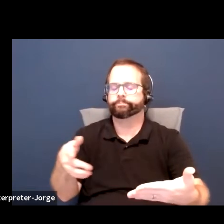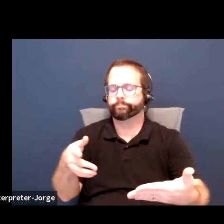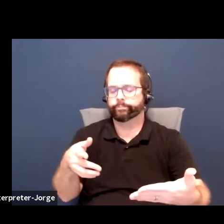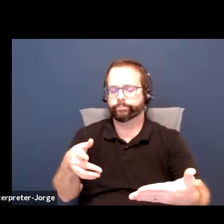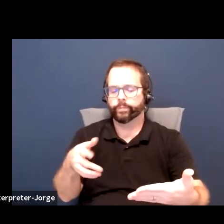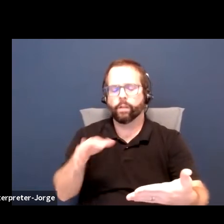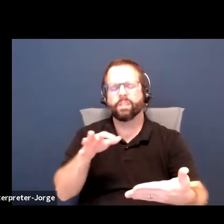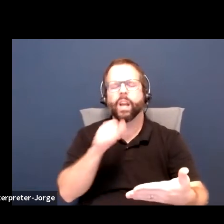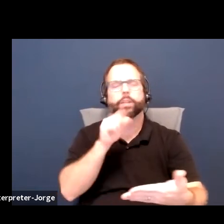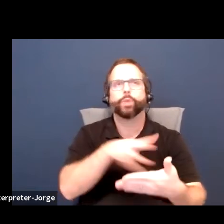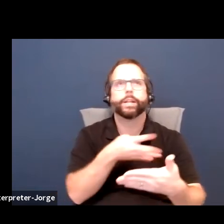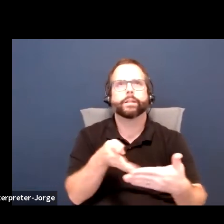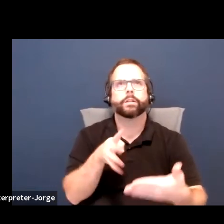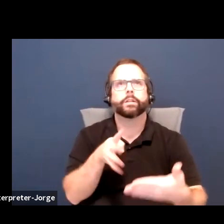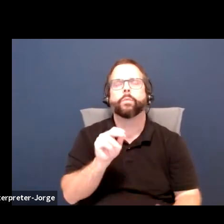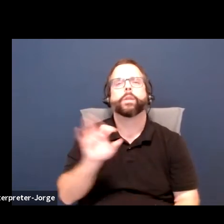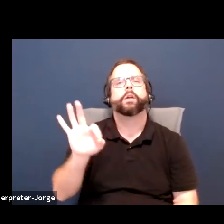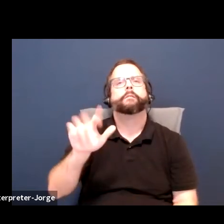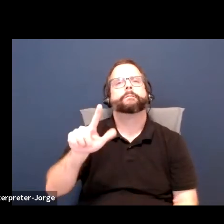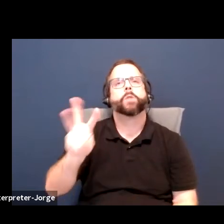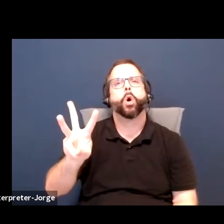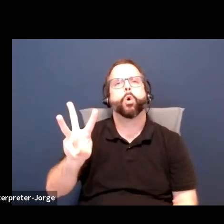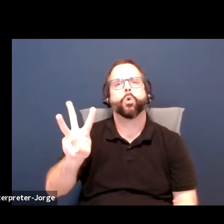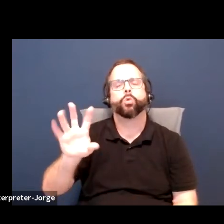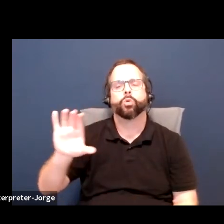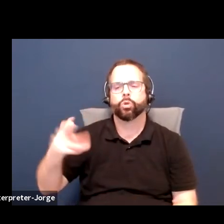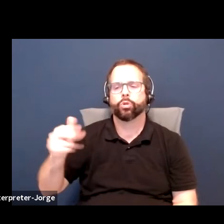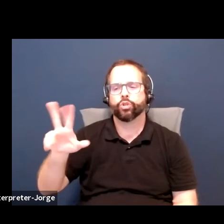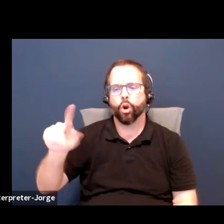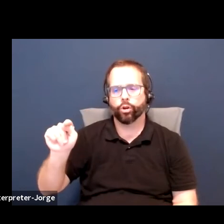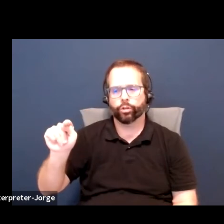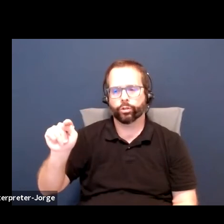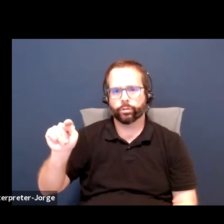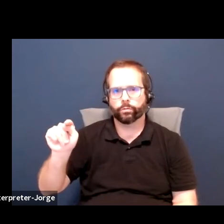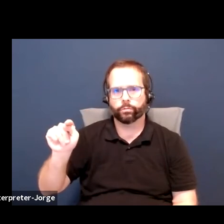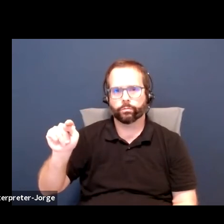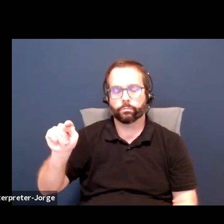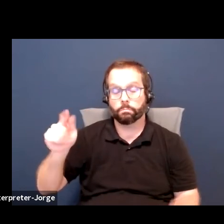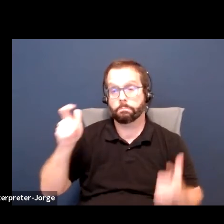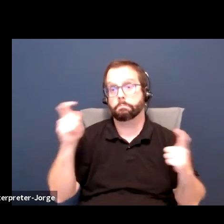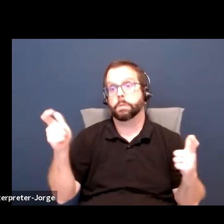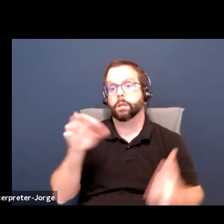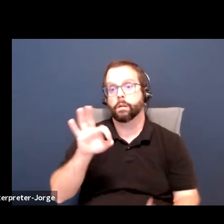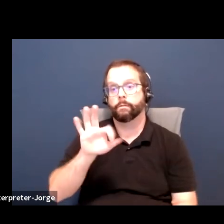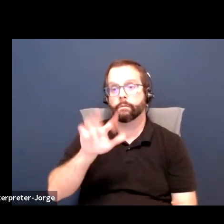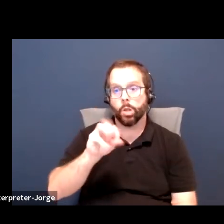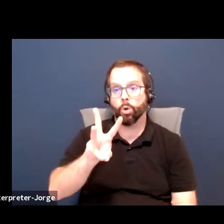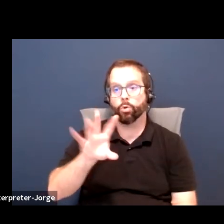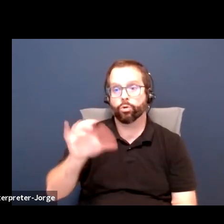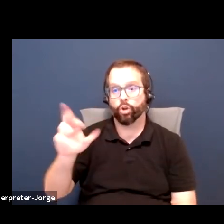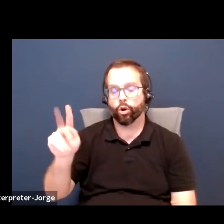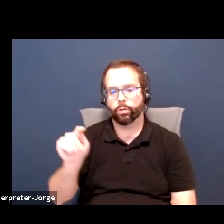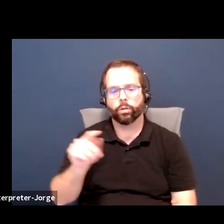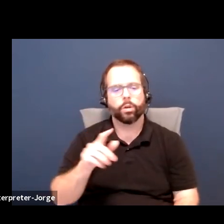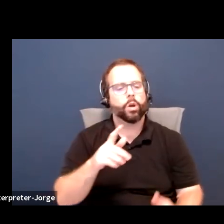flow chart that, the flow chart, the end all flow charts of what happened when the person came